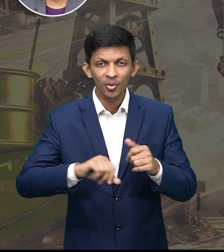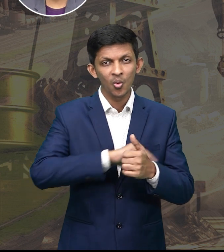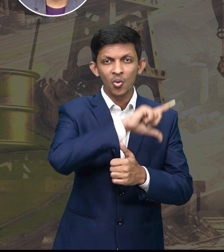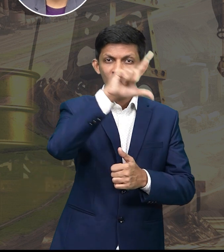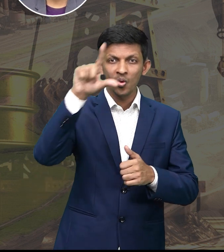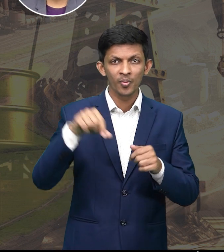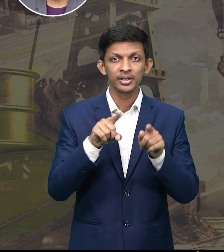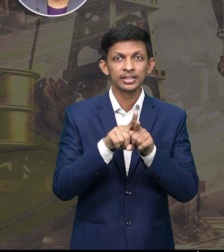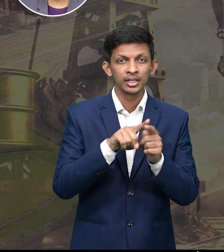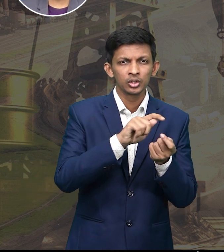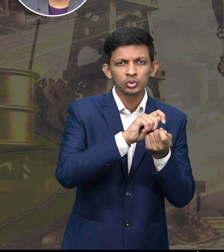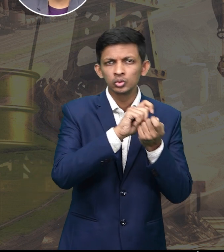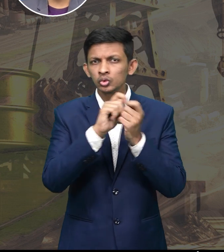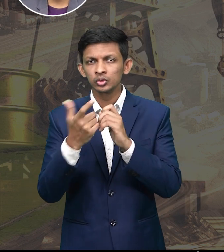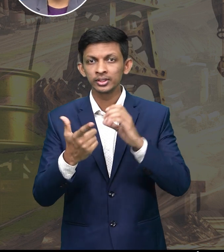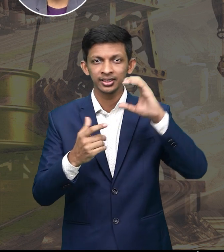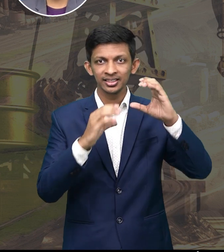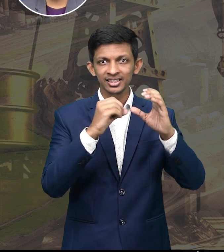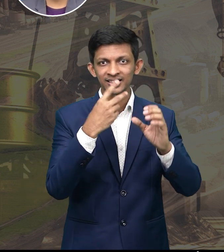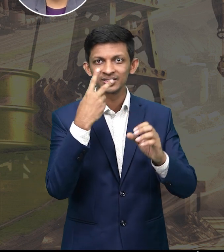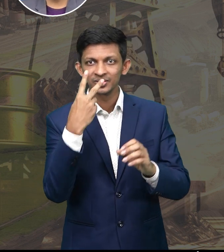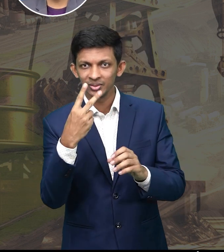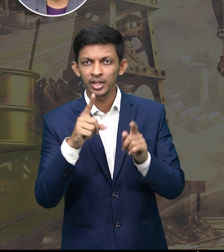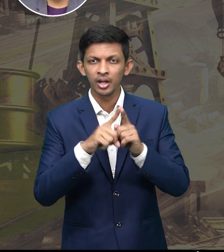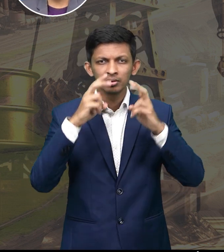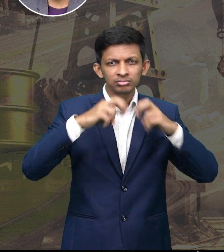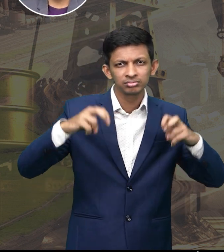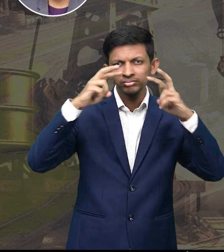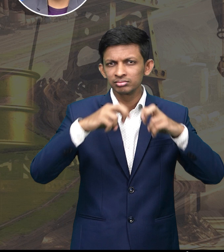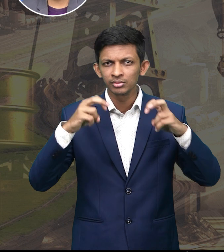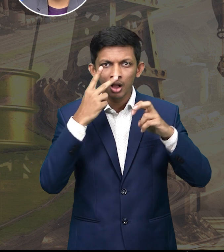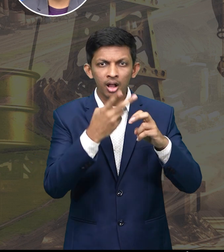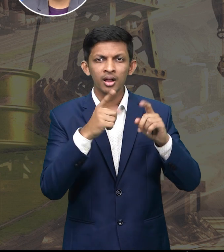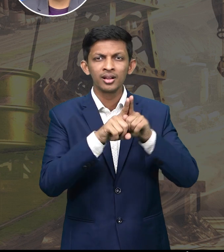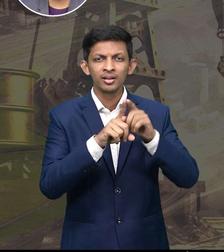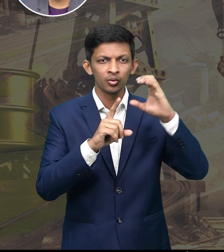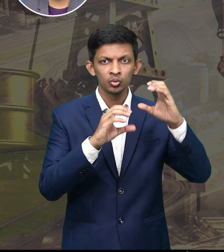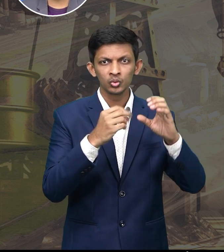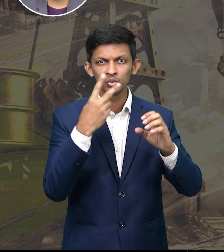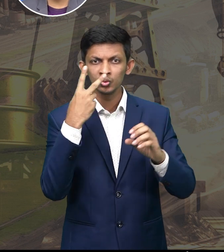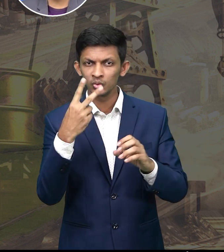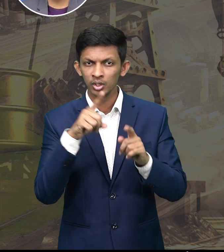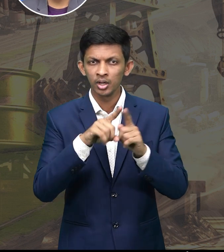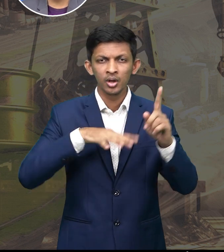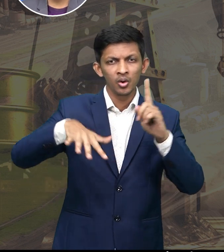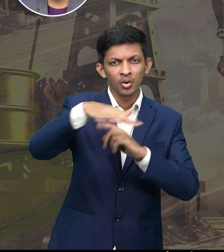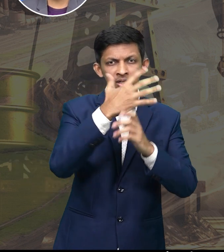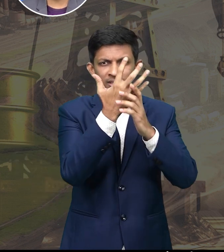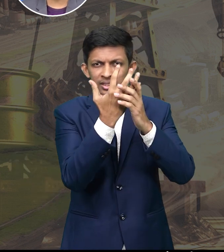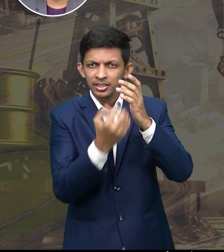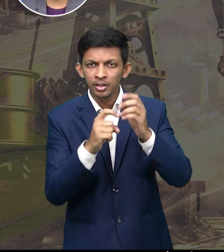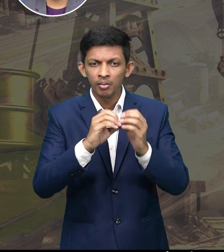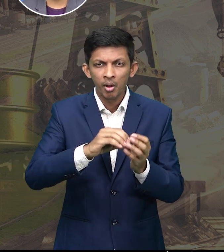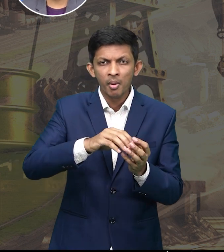all of this carbon is converted to carbon dioxide, then the amount of carbon dioxide in